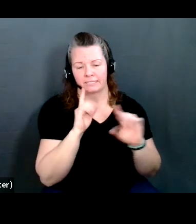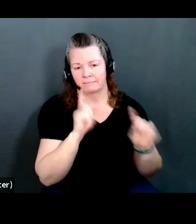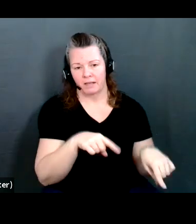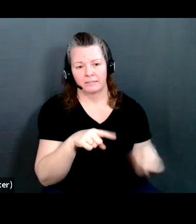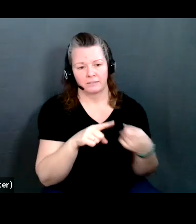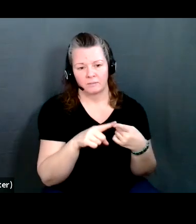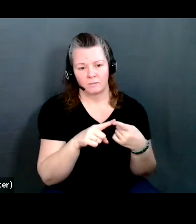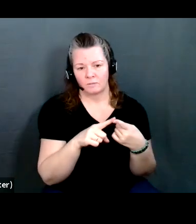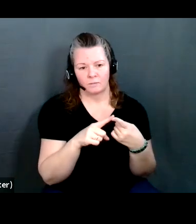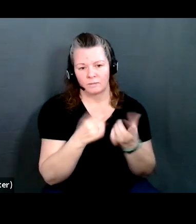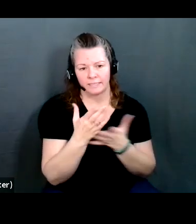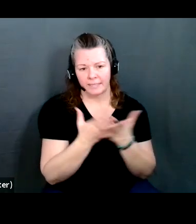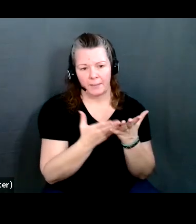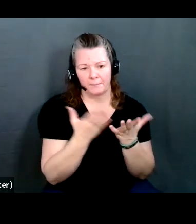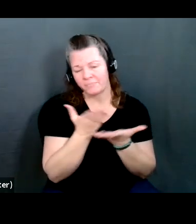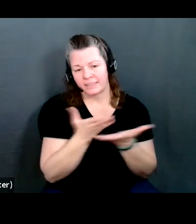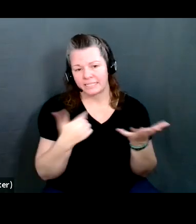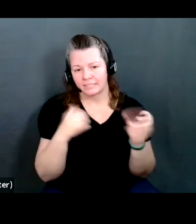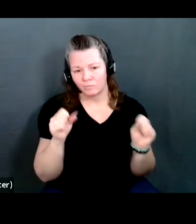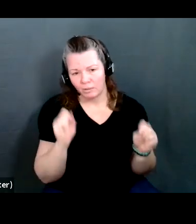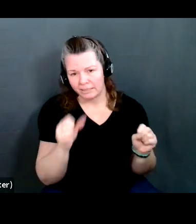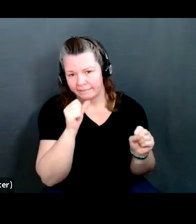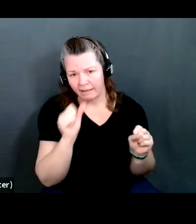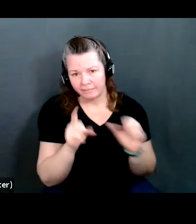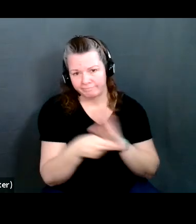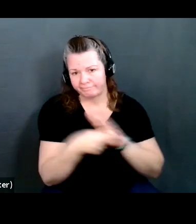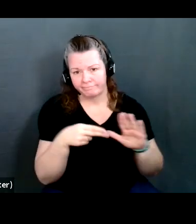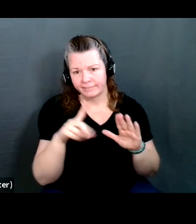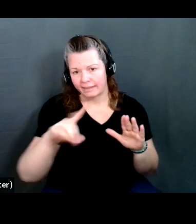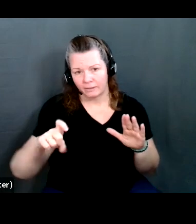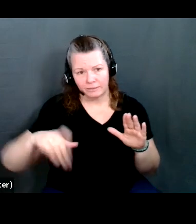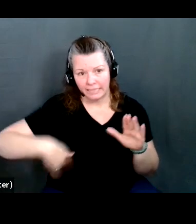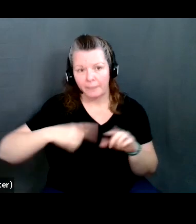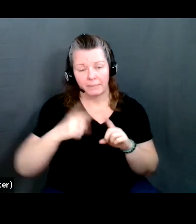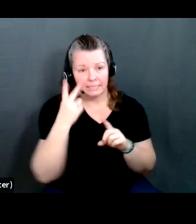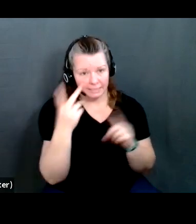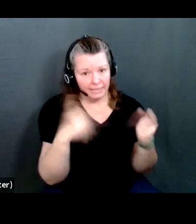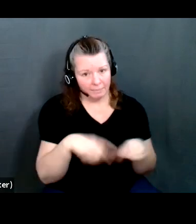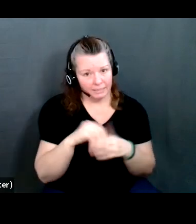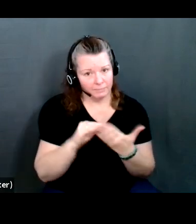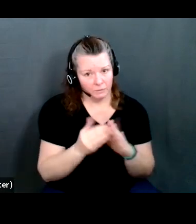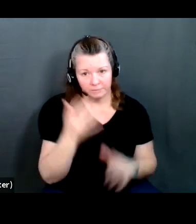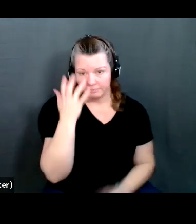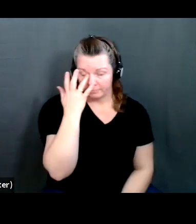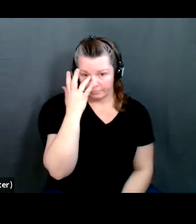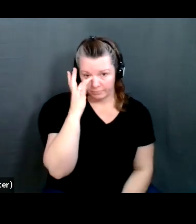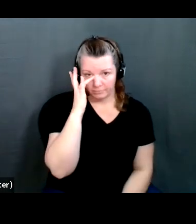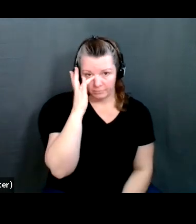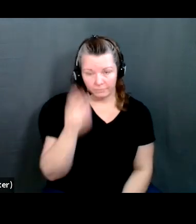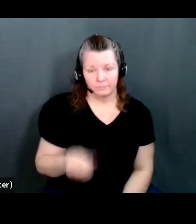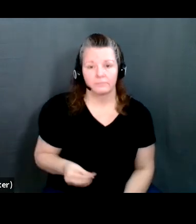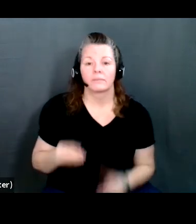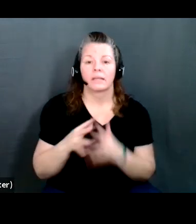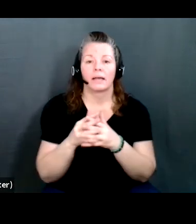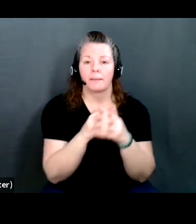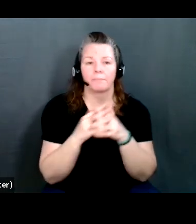some things that probably aren't diagnosed yet, but I see it happening in my community. American Family, A